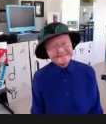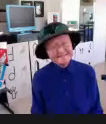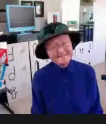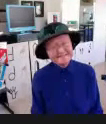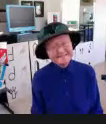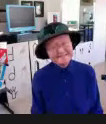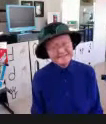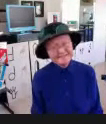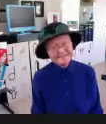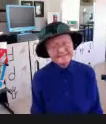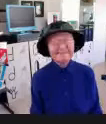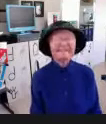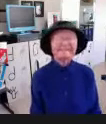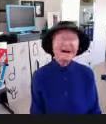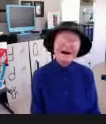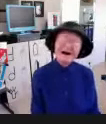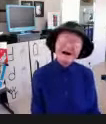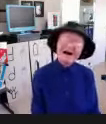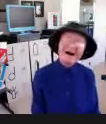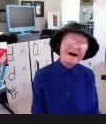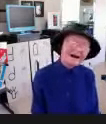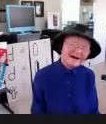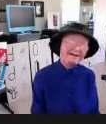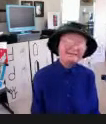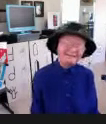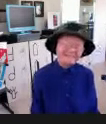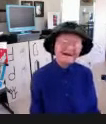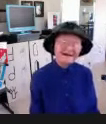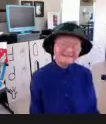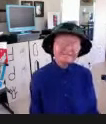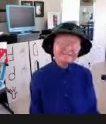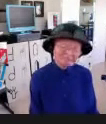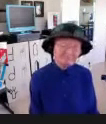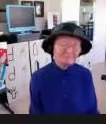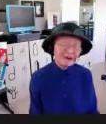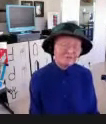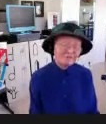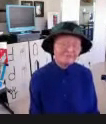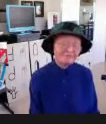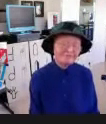representation. You can see the written 4 in his sign.